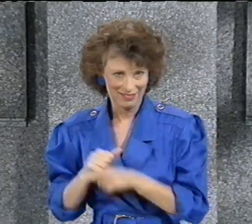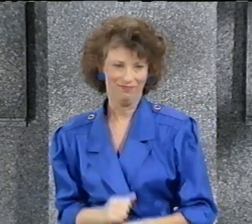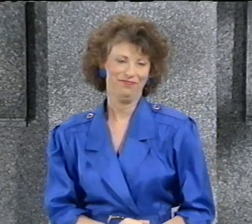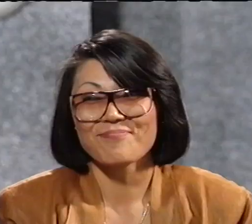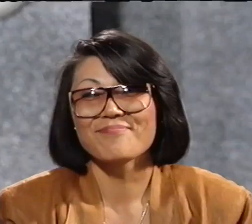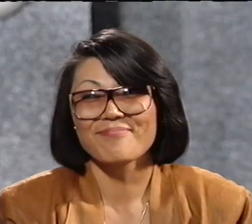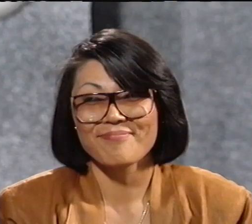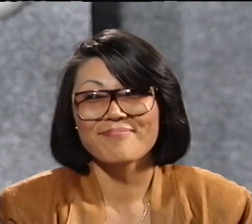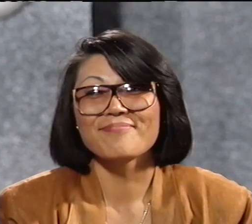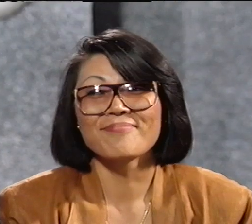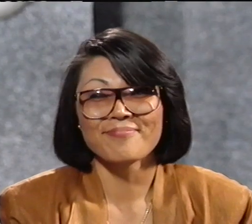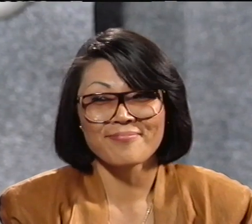practice.